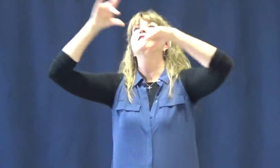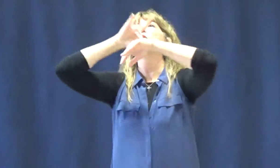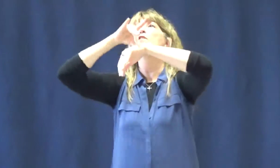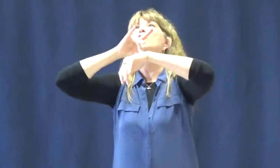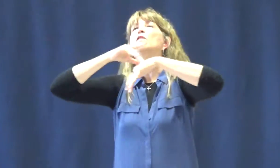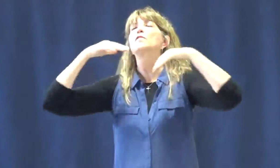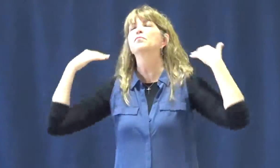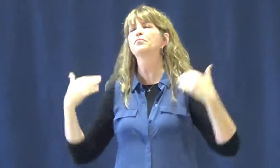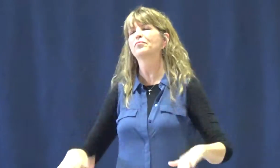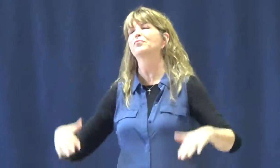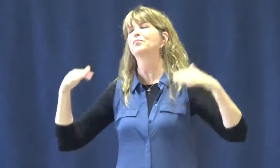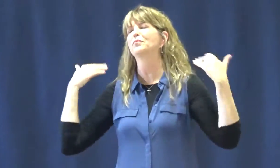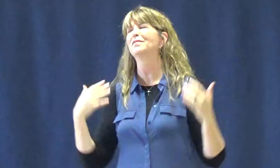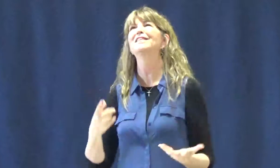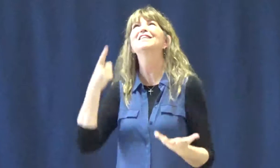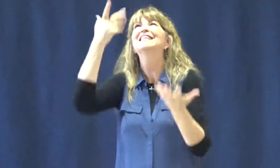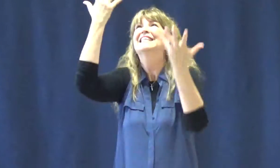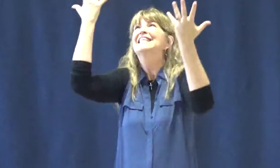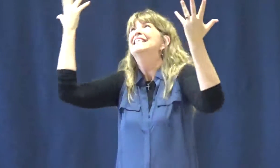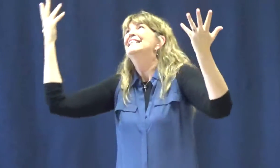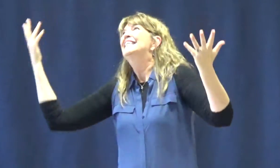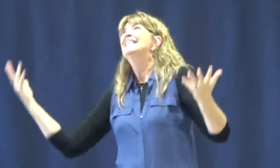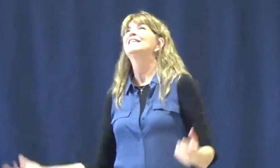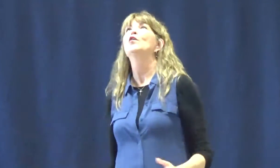Creator of heaven and earth,